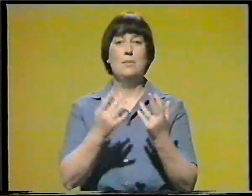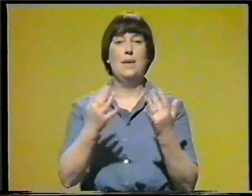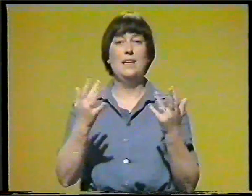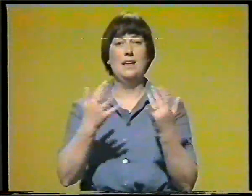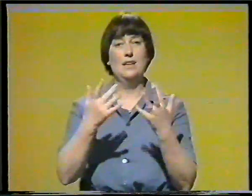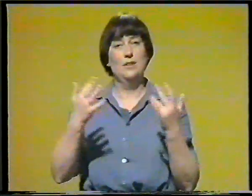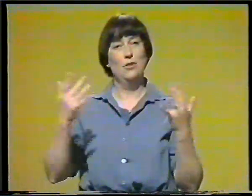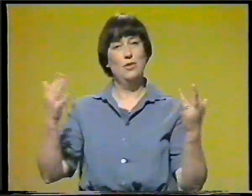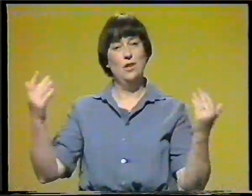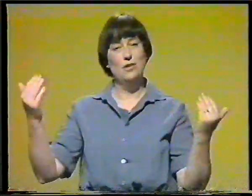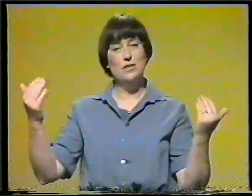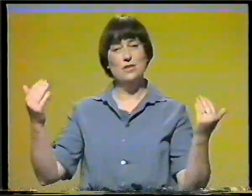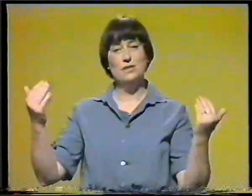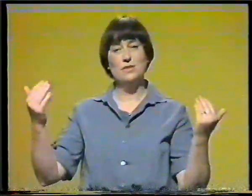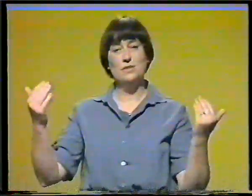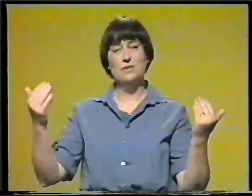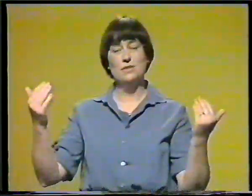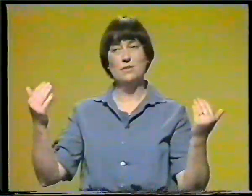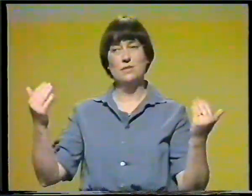Many or a lot?